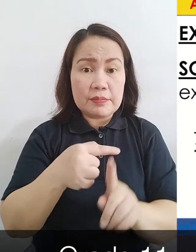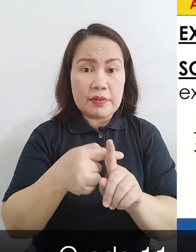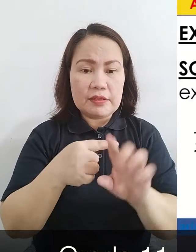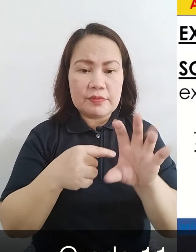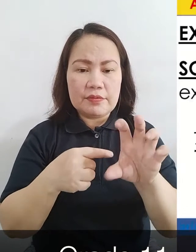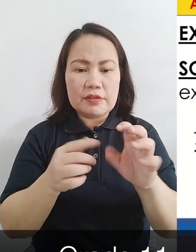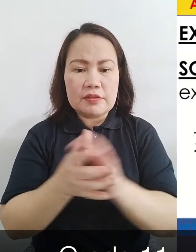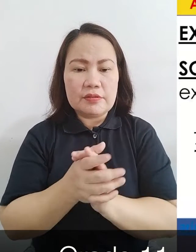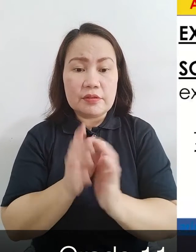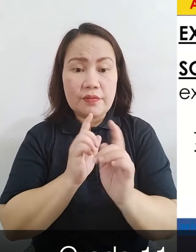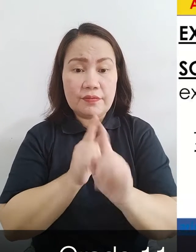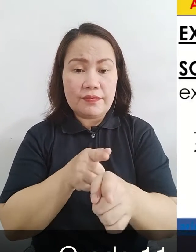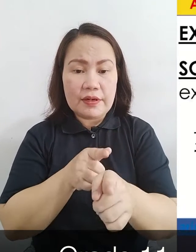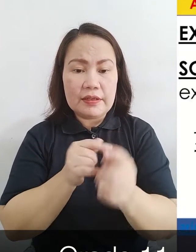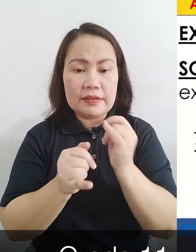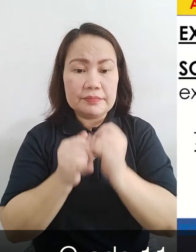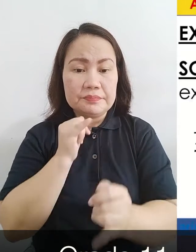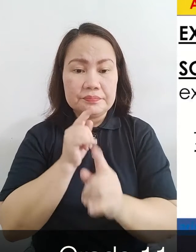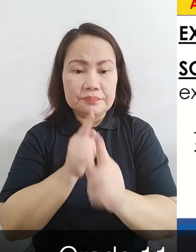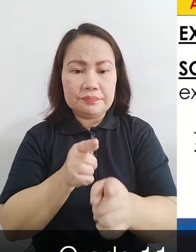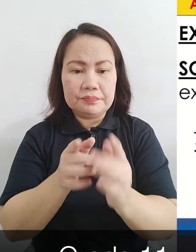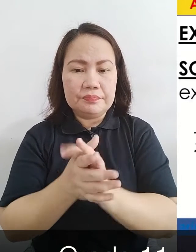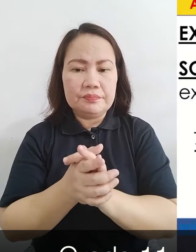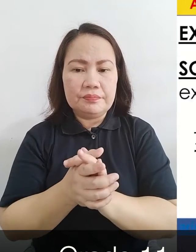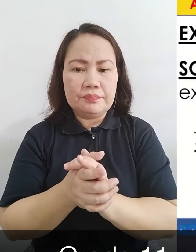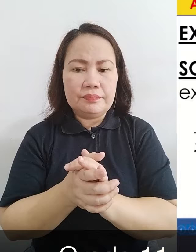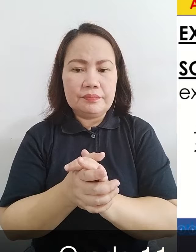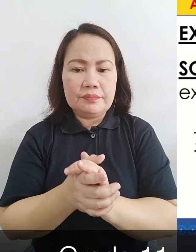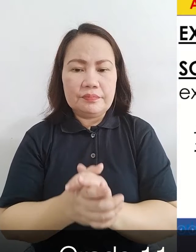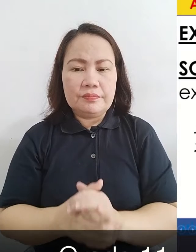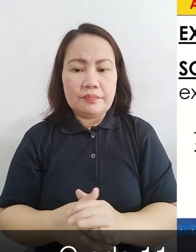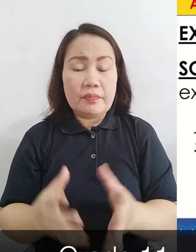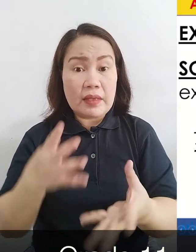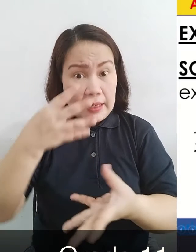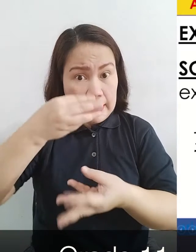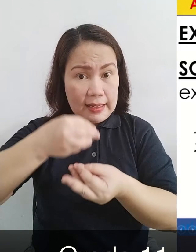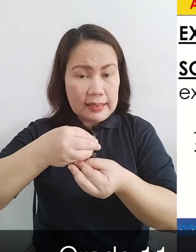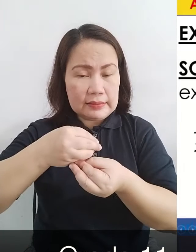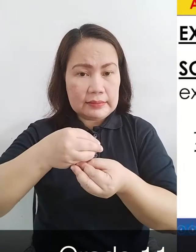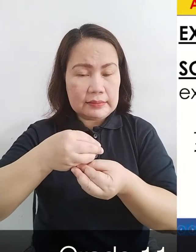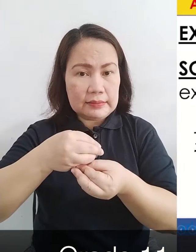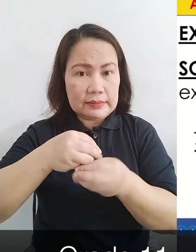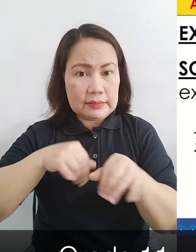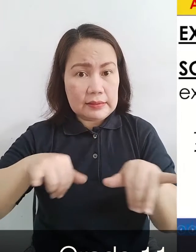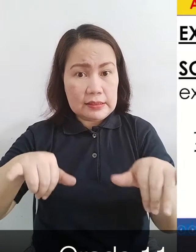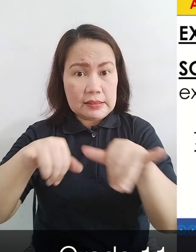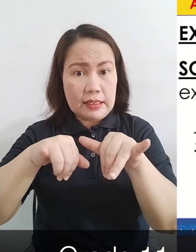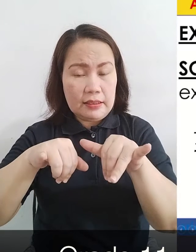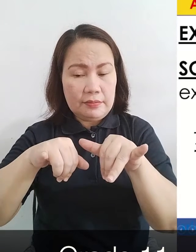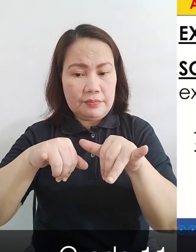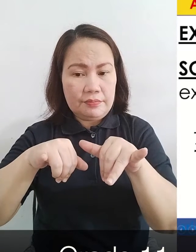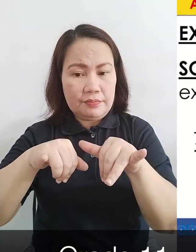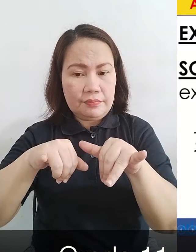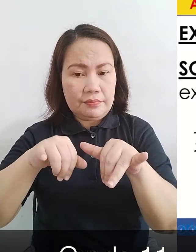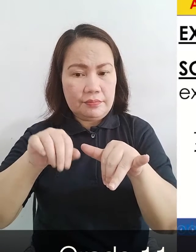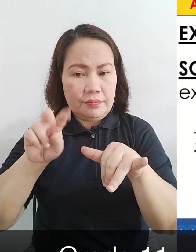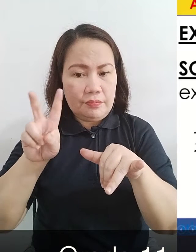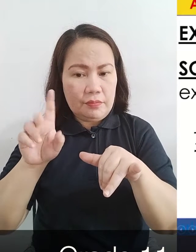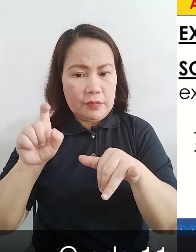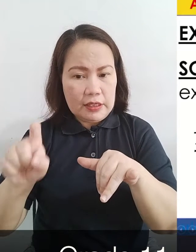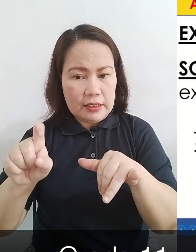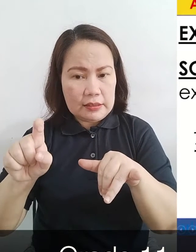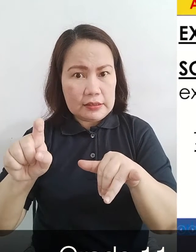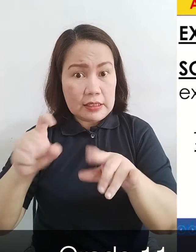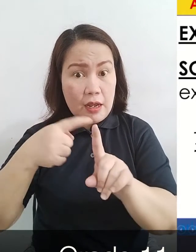Therefore, the final answer, okay, add or combine the similar terms.